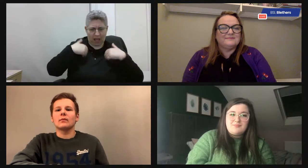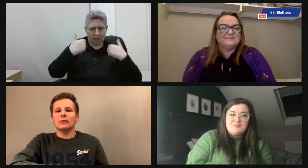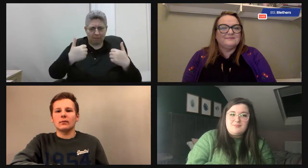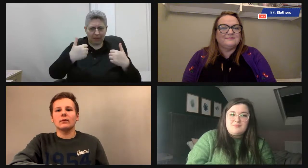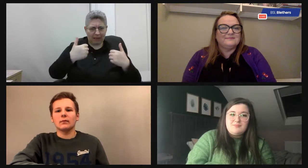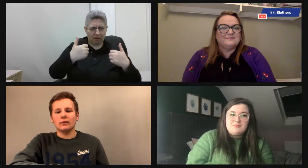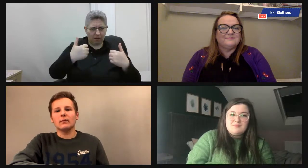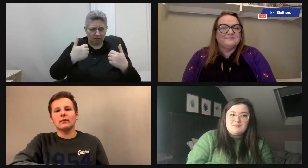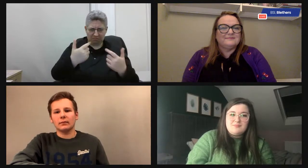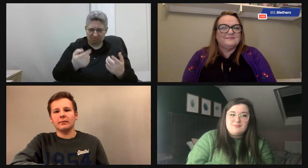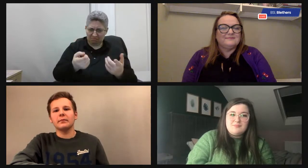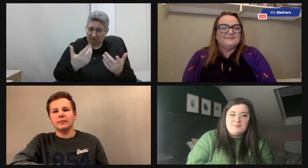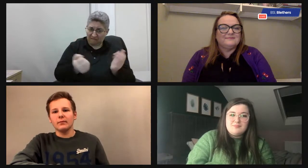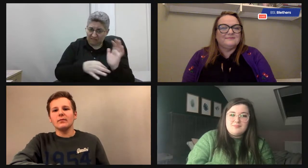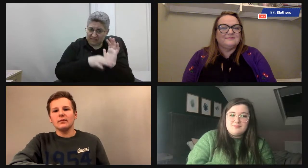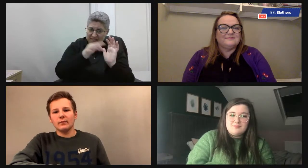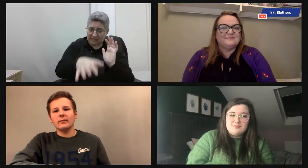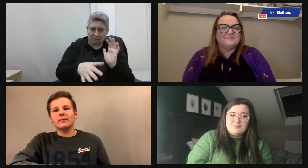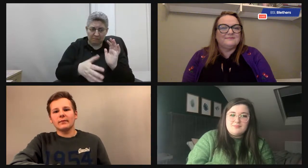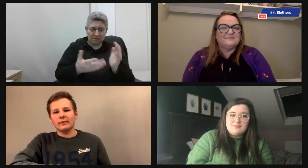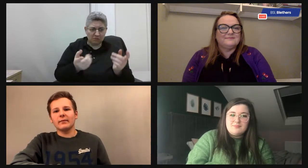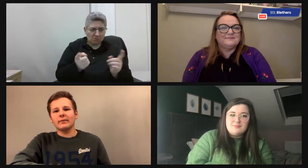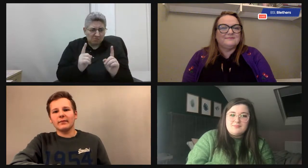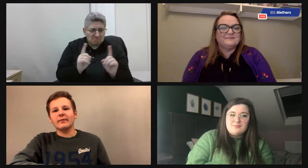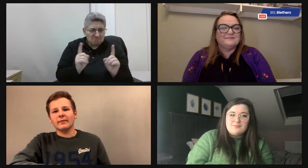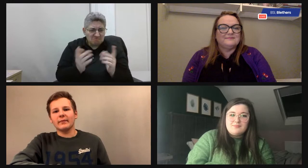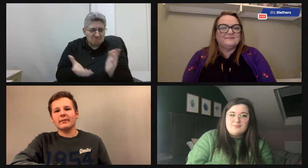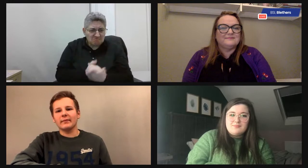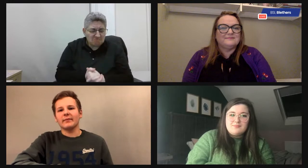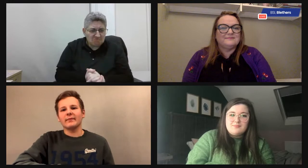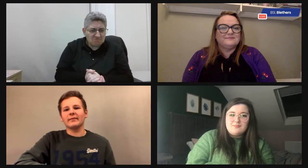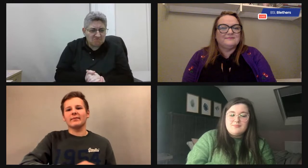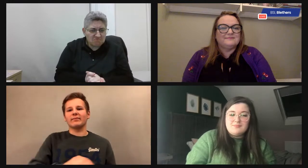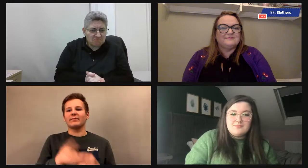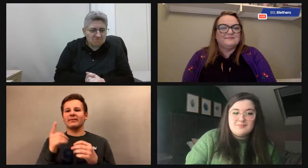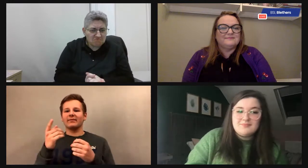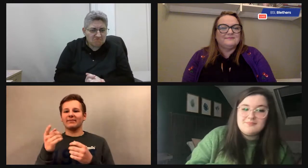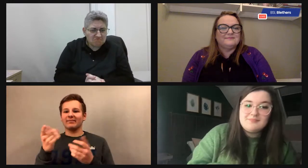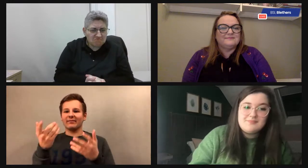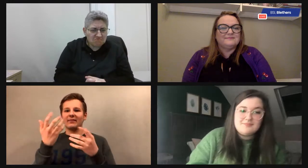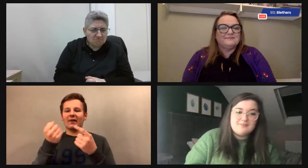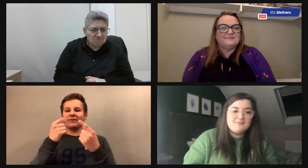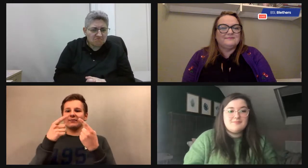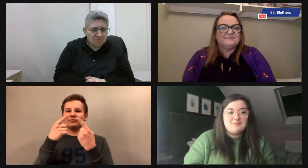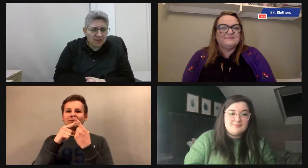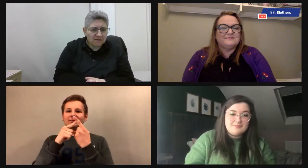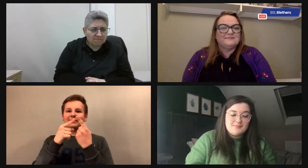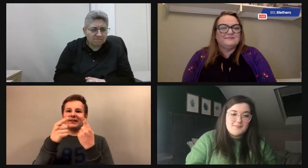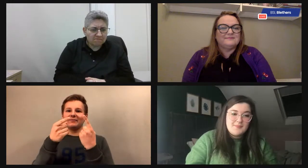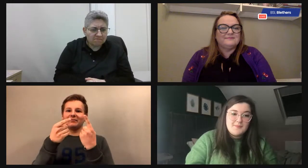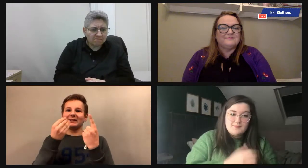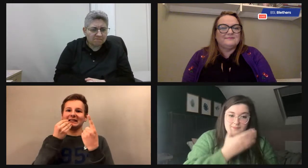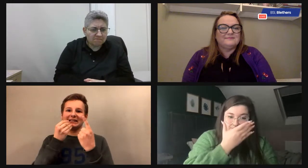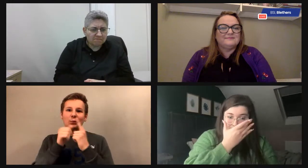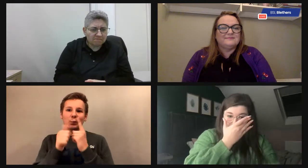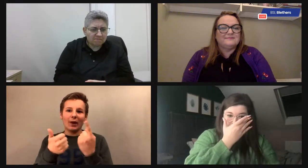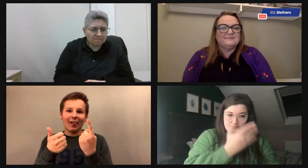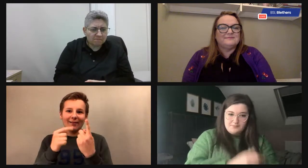tips for young viewers who might be watching tonight about their well-being and how to look after